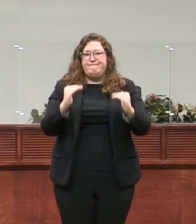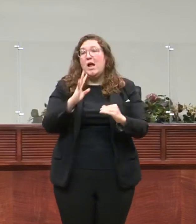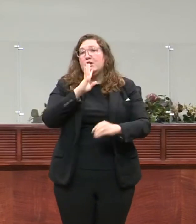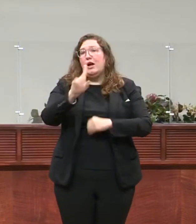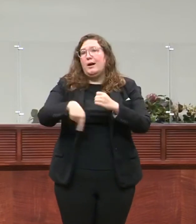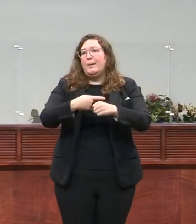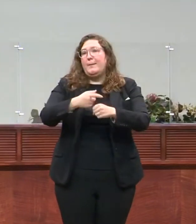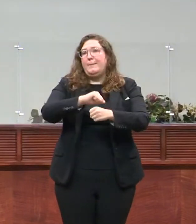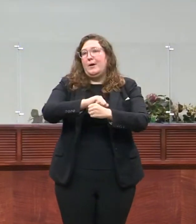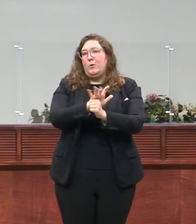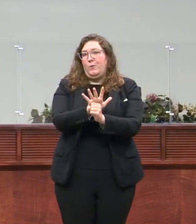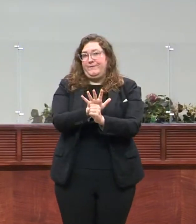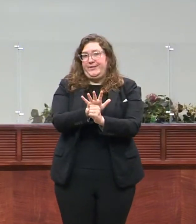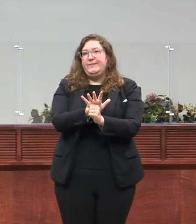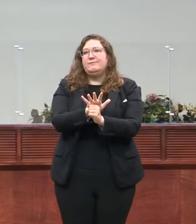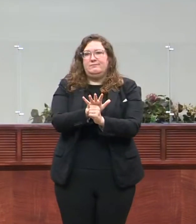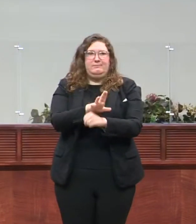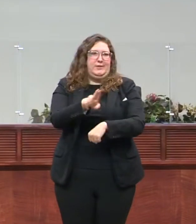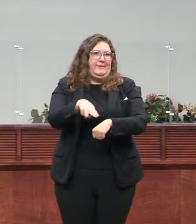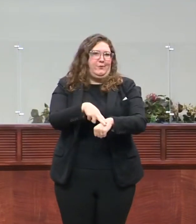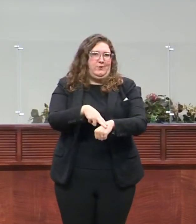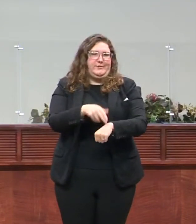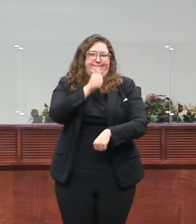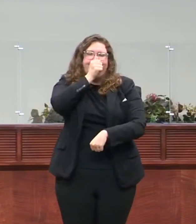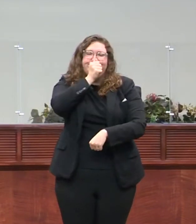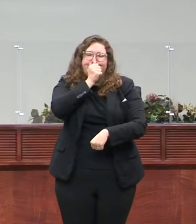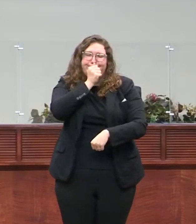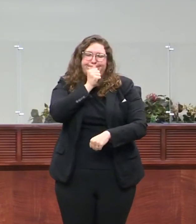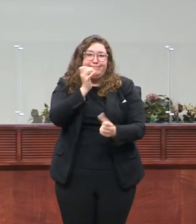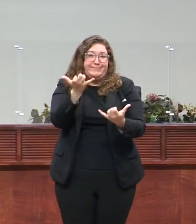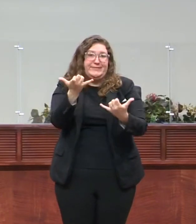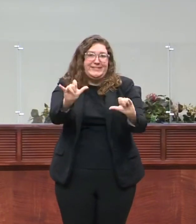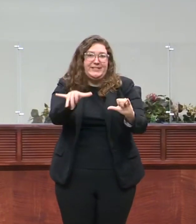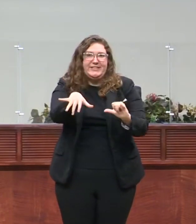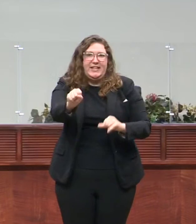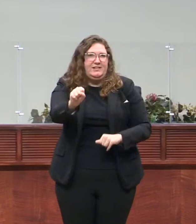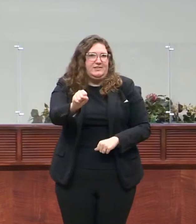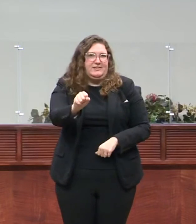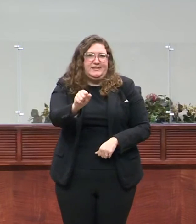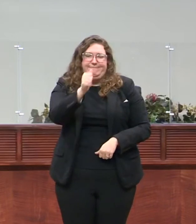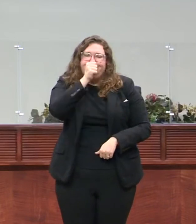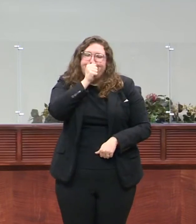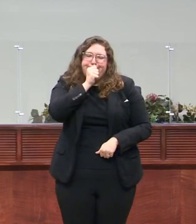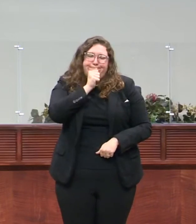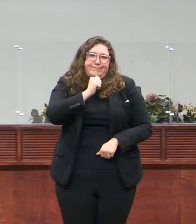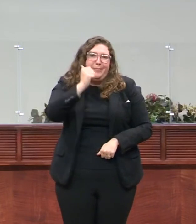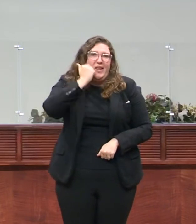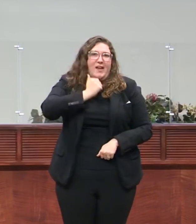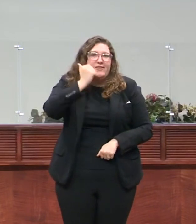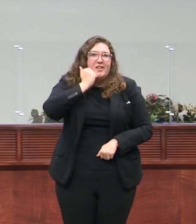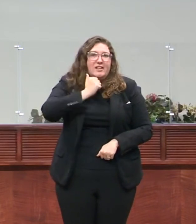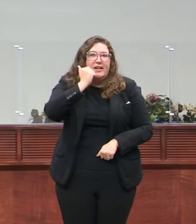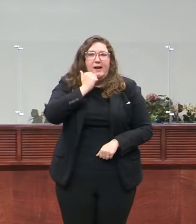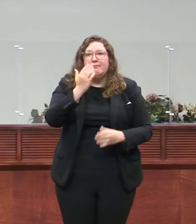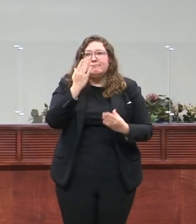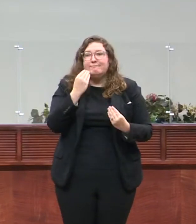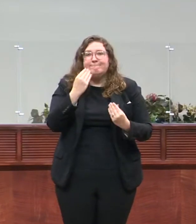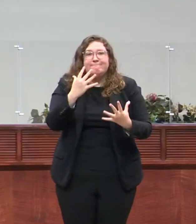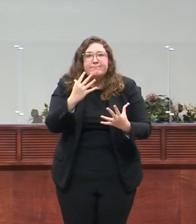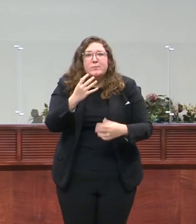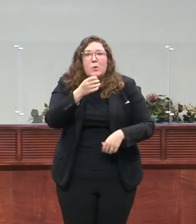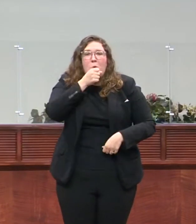that we're currently also dealing with every day. Another Orange County